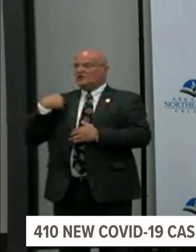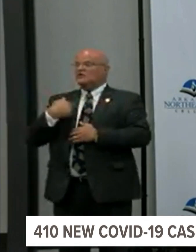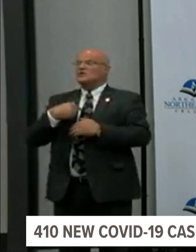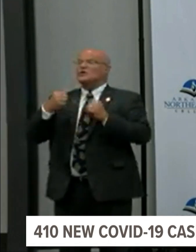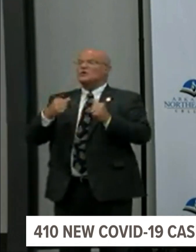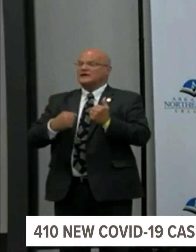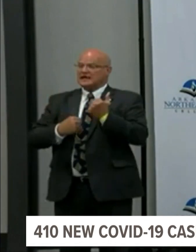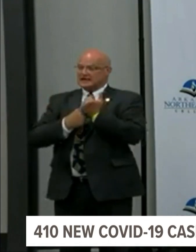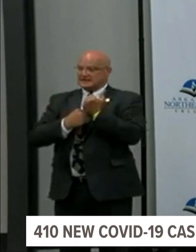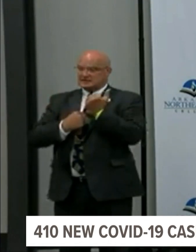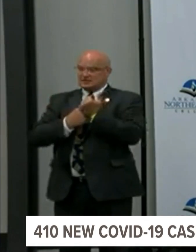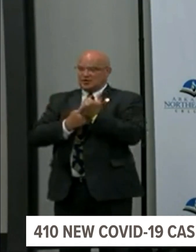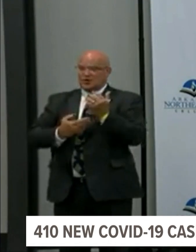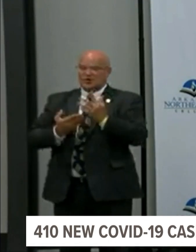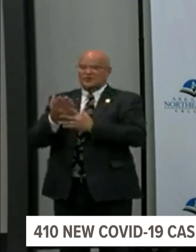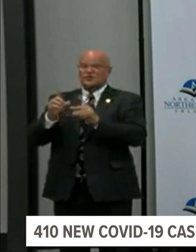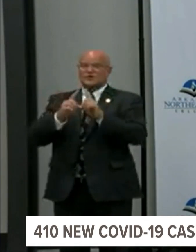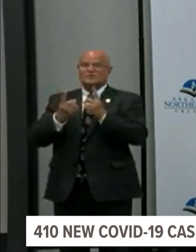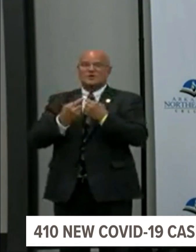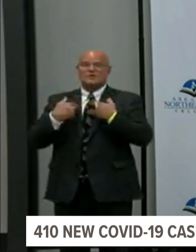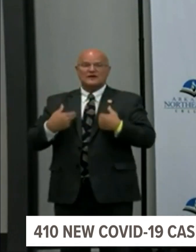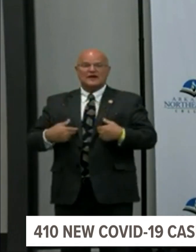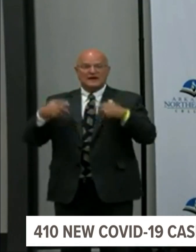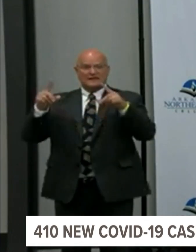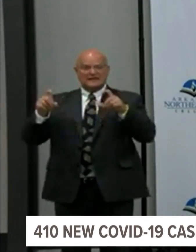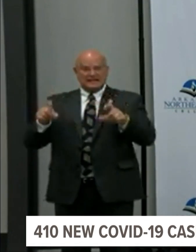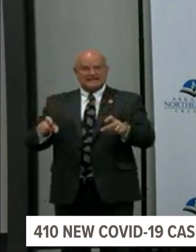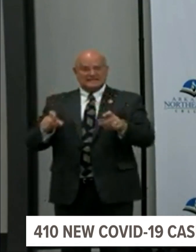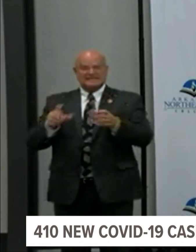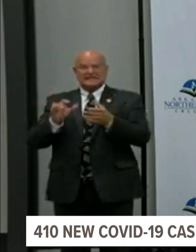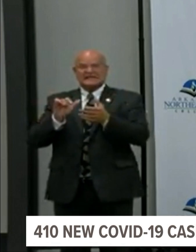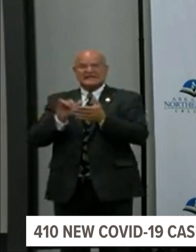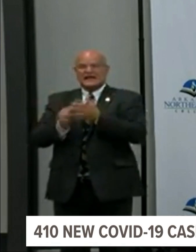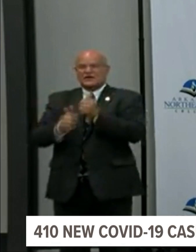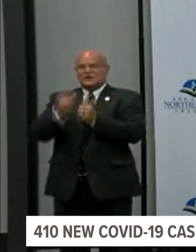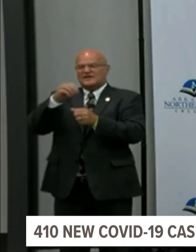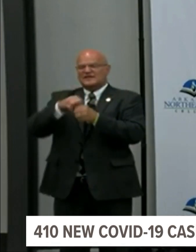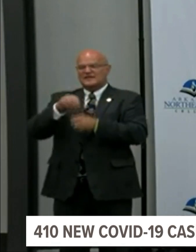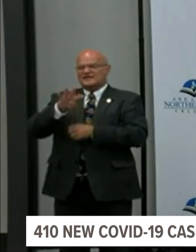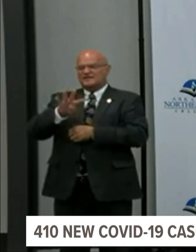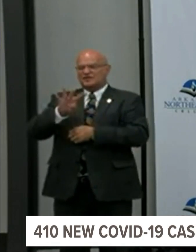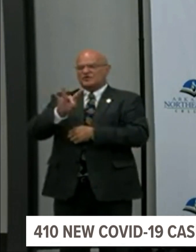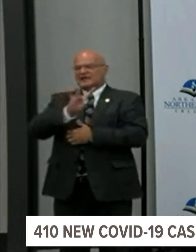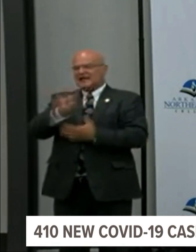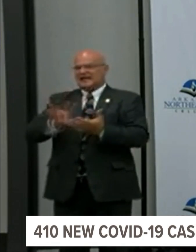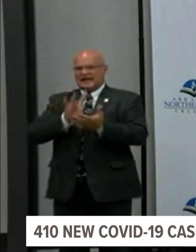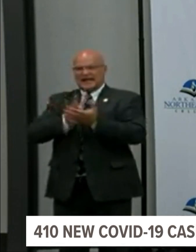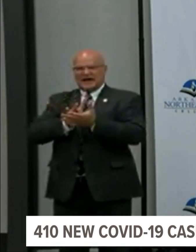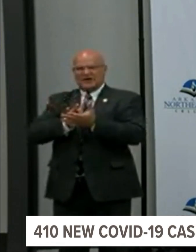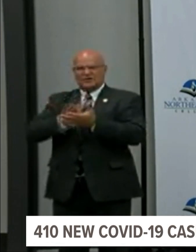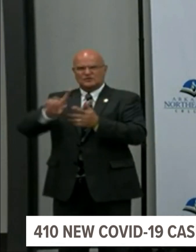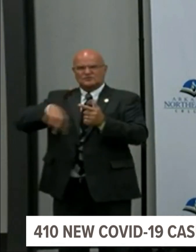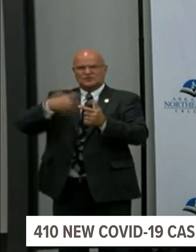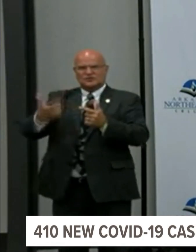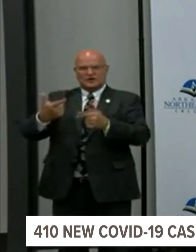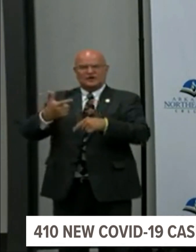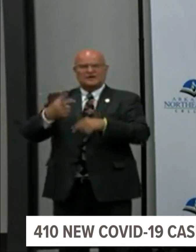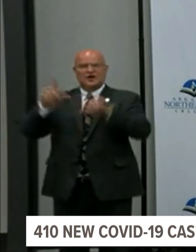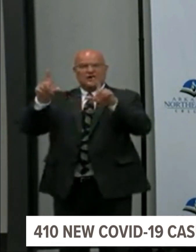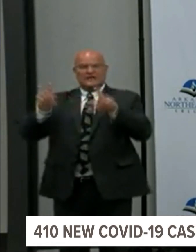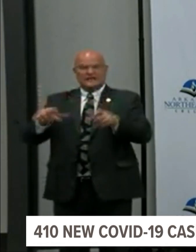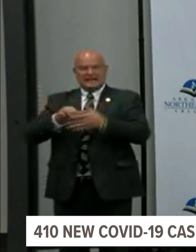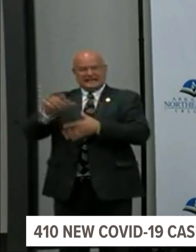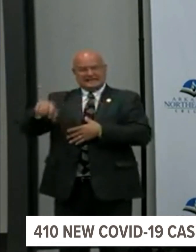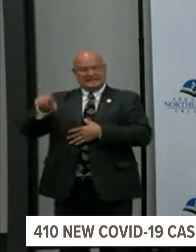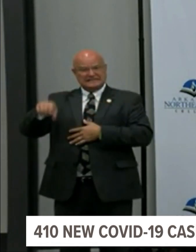able to support through our Department of Health testing, which is within a 48-hour turnaround, all of the testing that